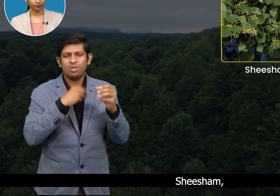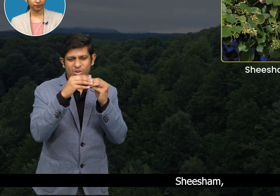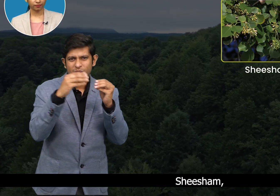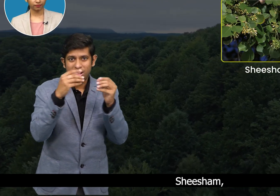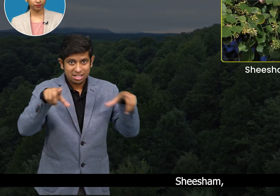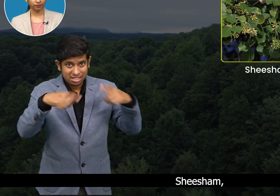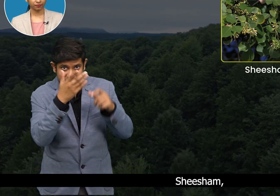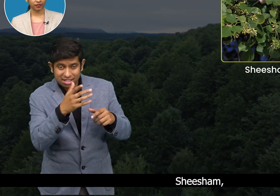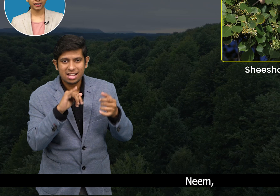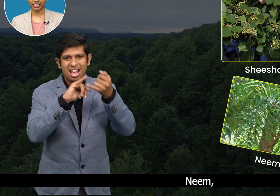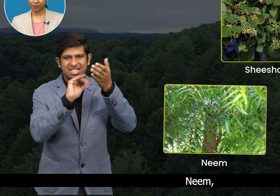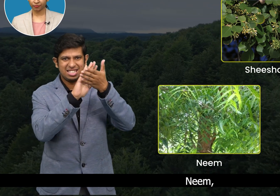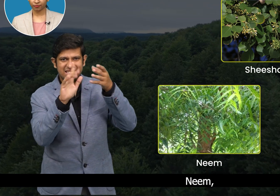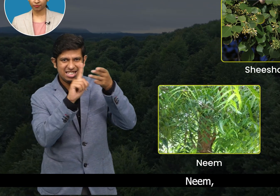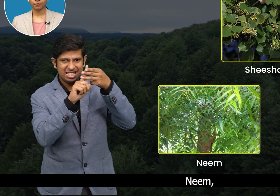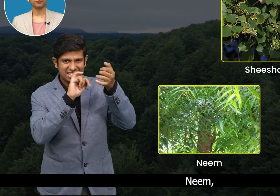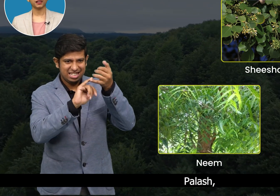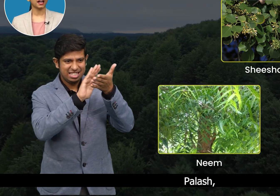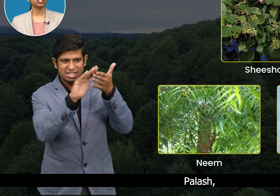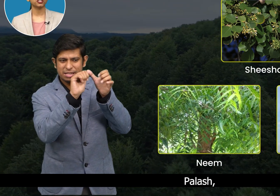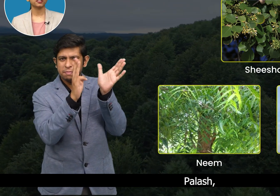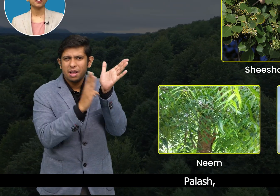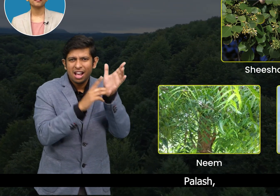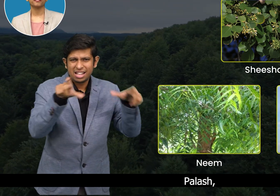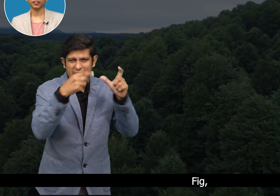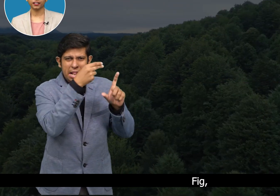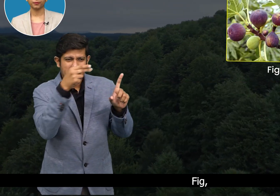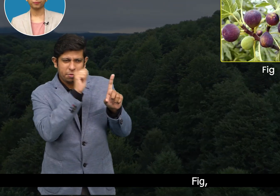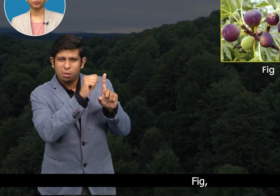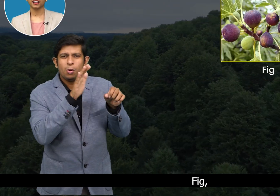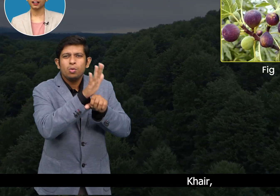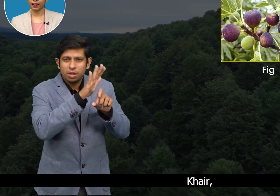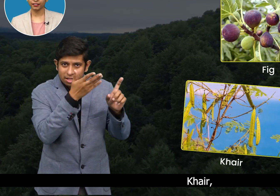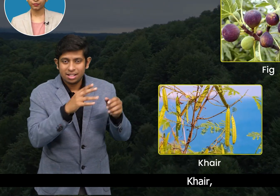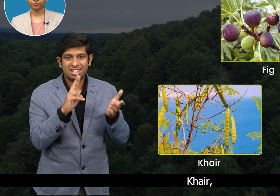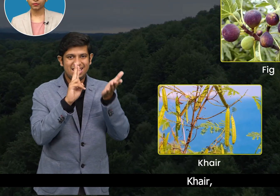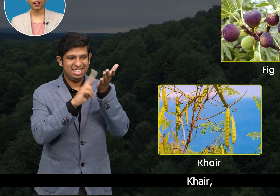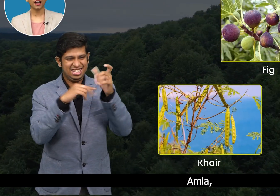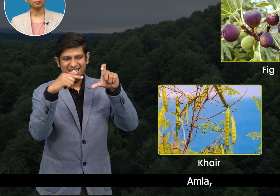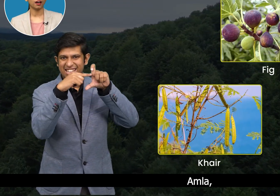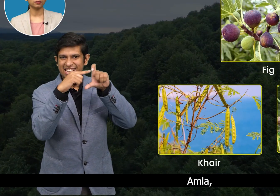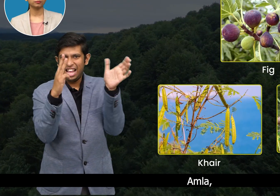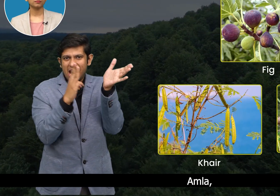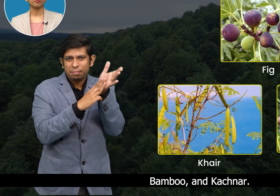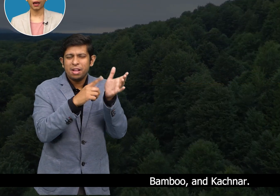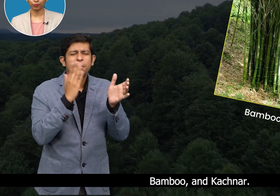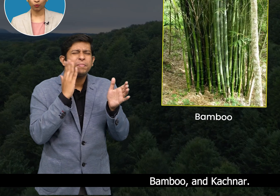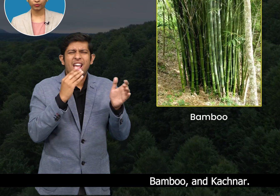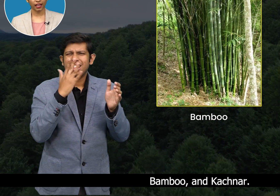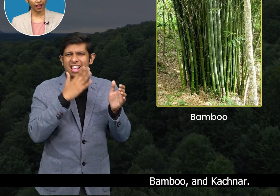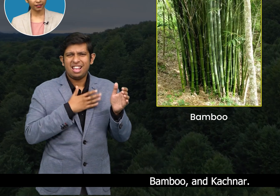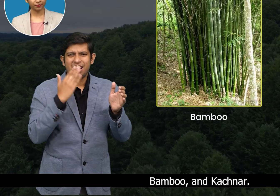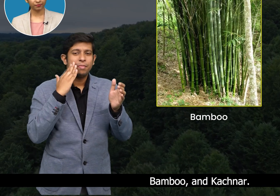shisham, neem, palash, fig, kair, amla,